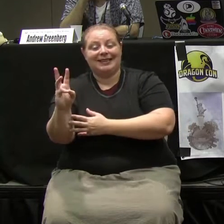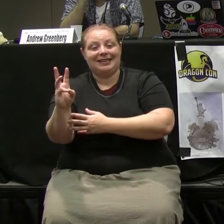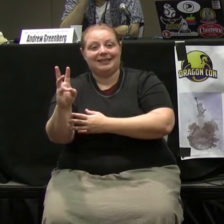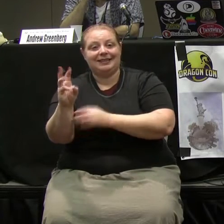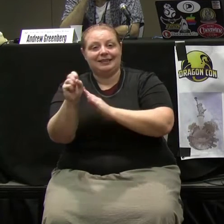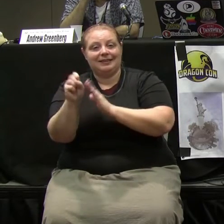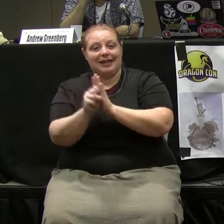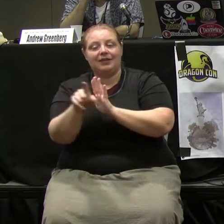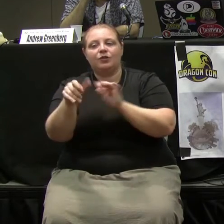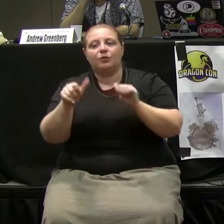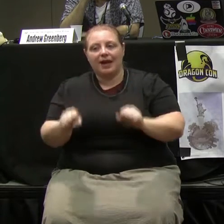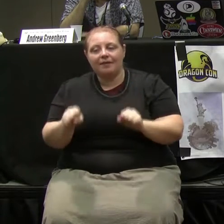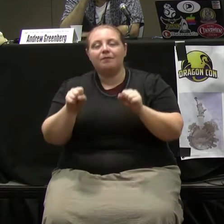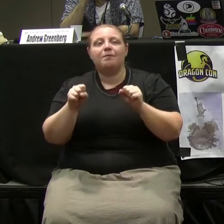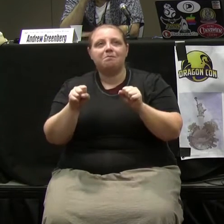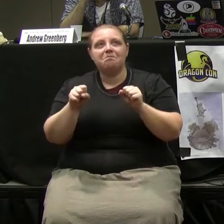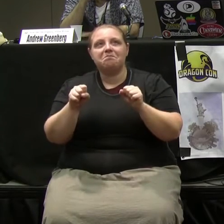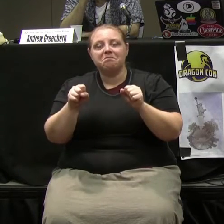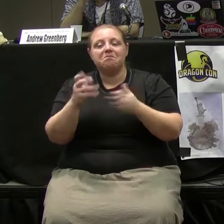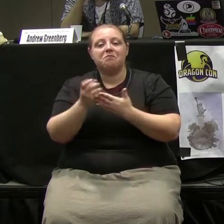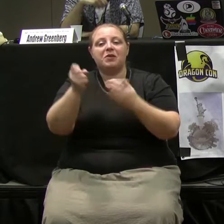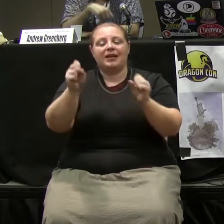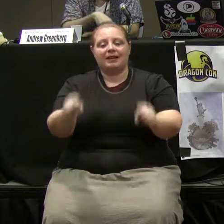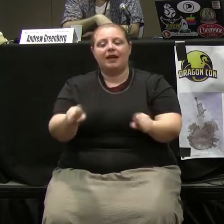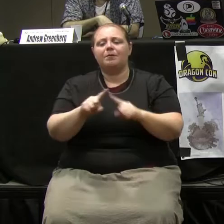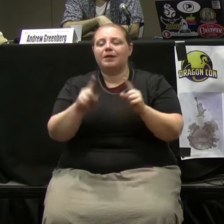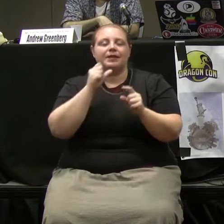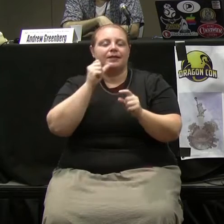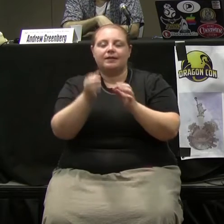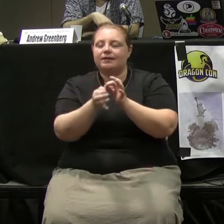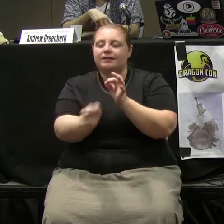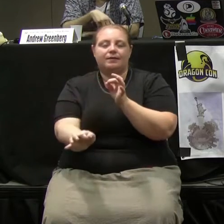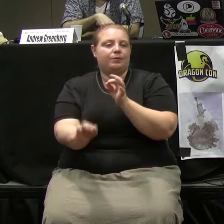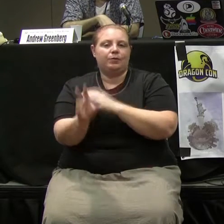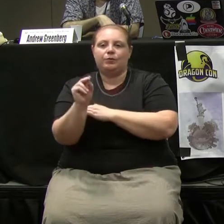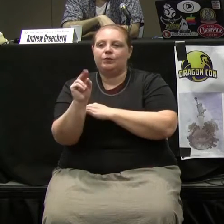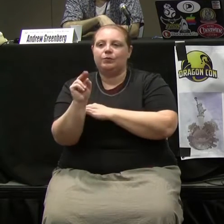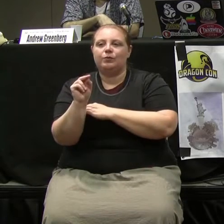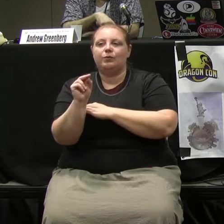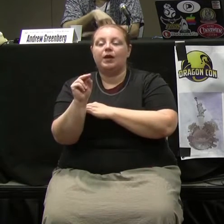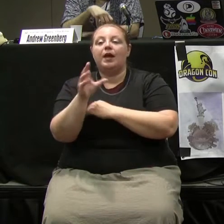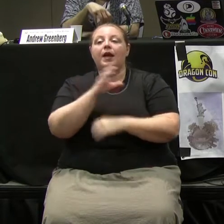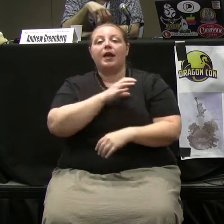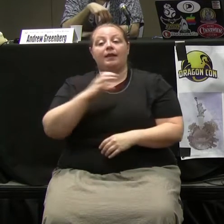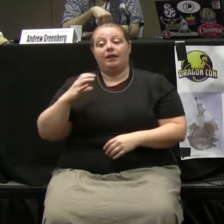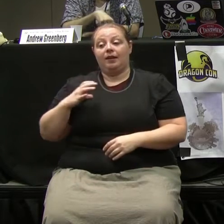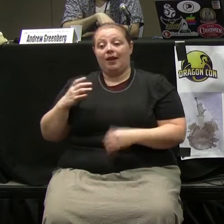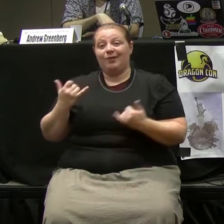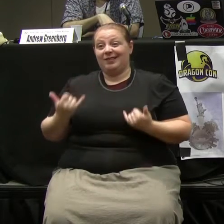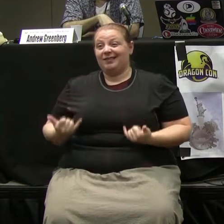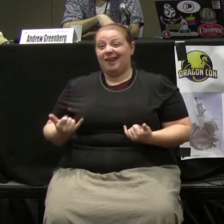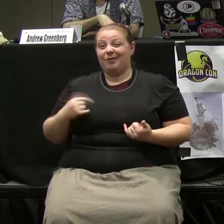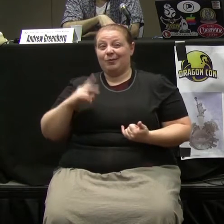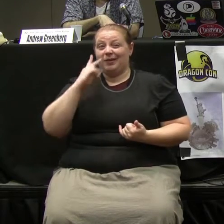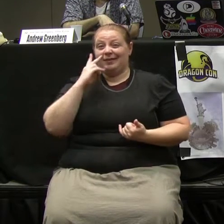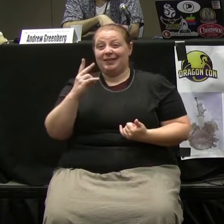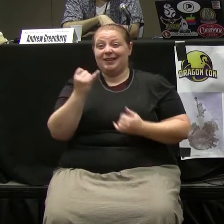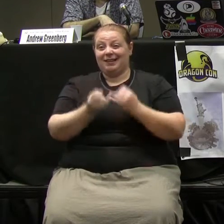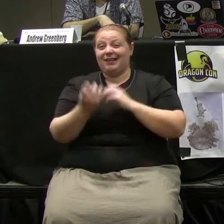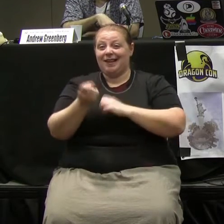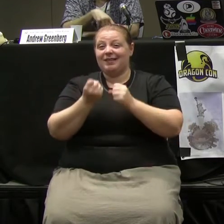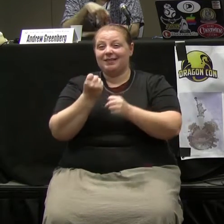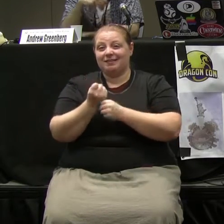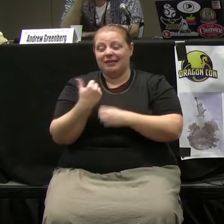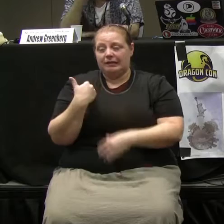winning. But it's not a simple process, and especially in the Congress that we have now and that we've seen over the last few